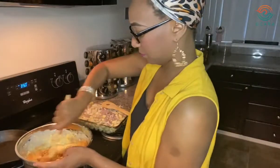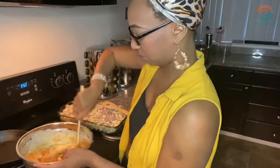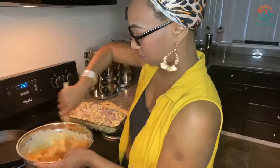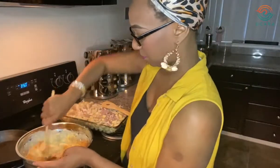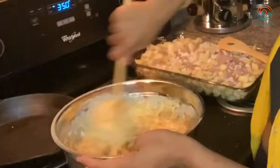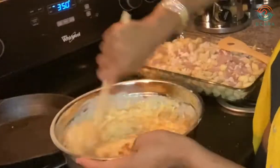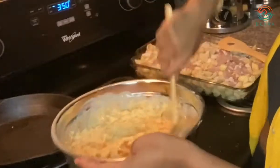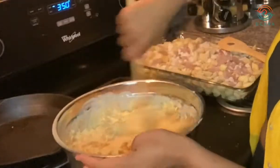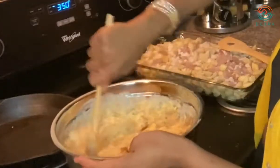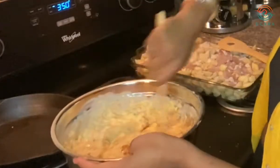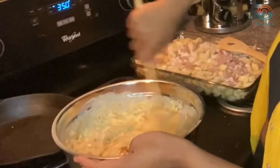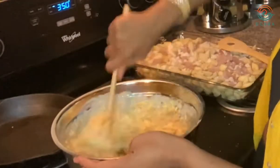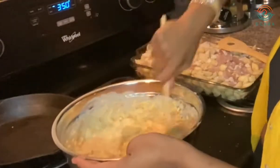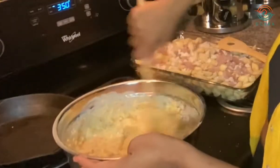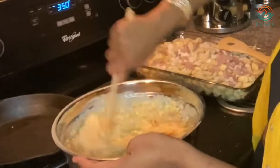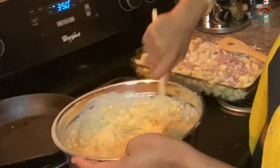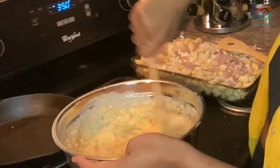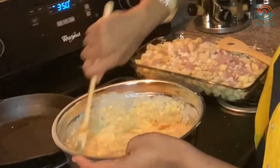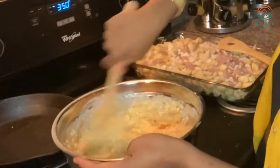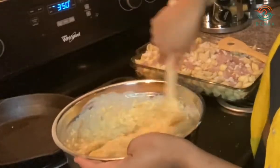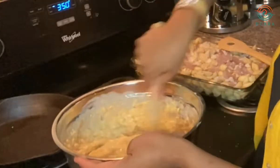Go ahead and stir the seasoning and creamy cheese mixture.